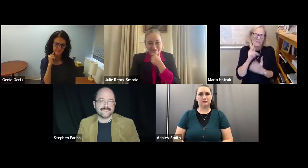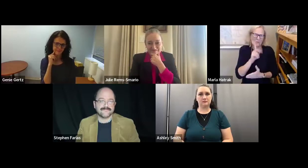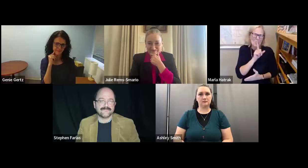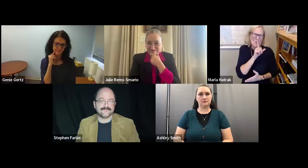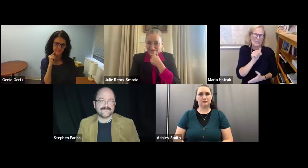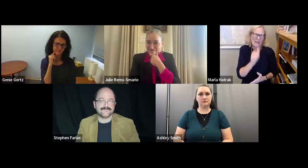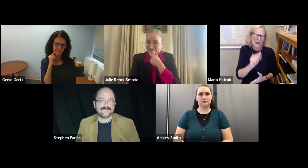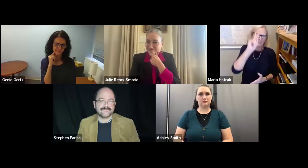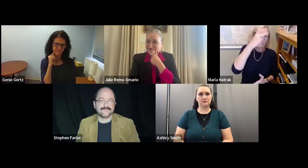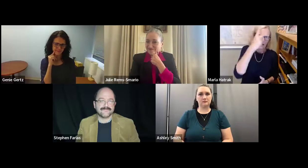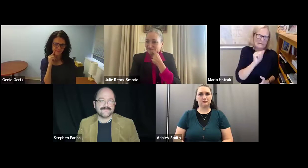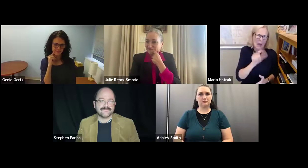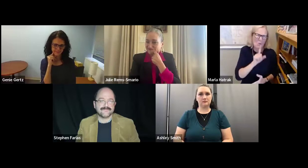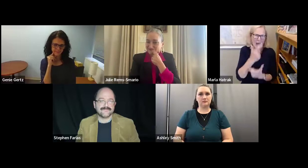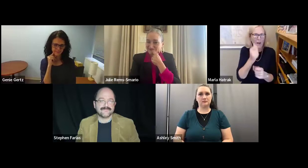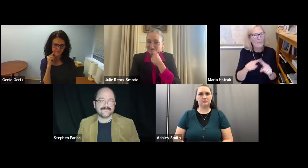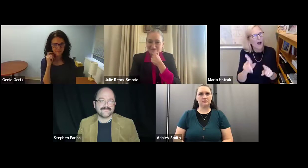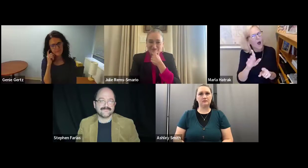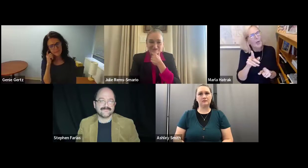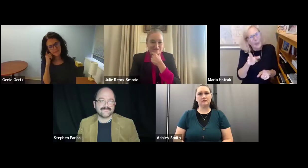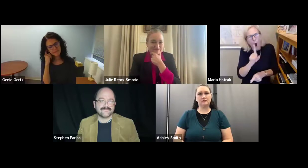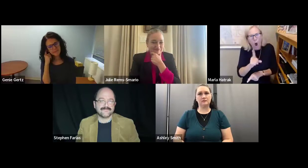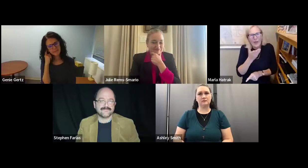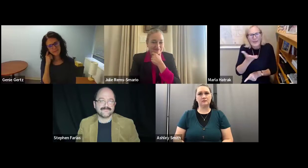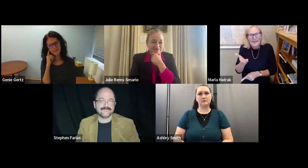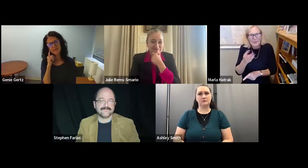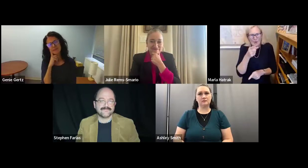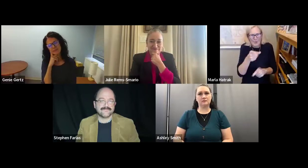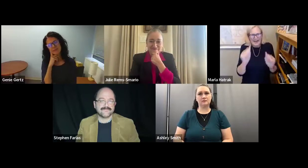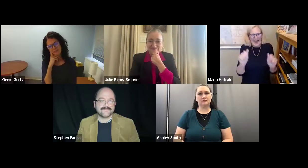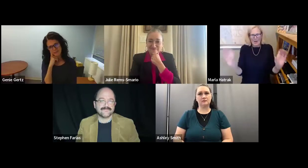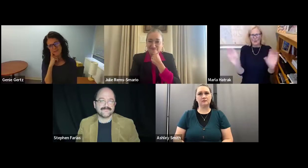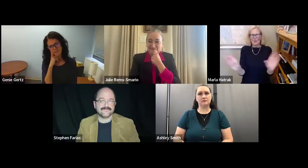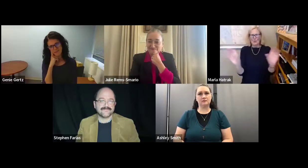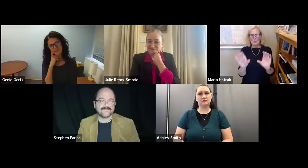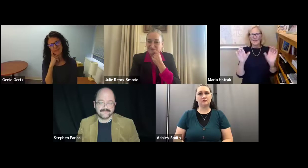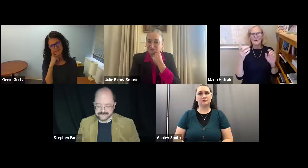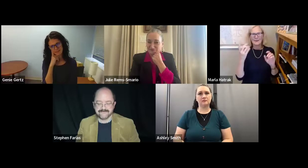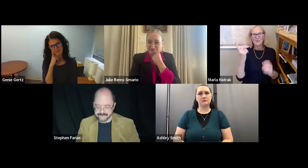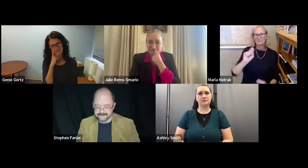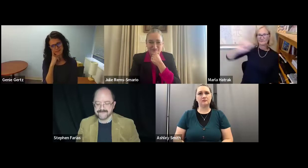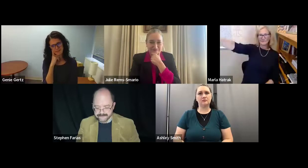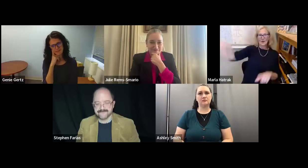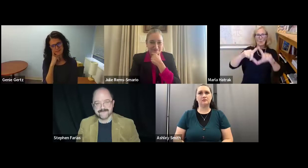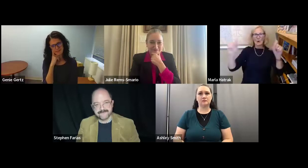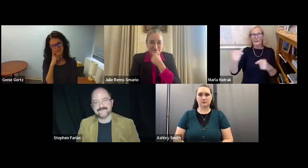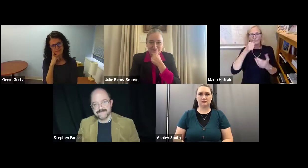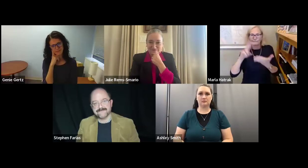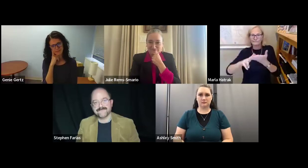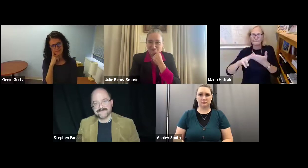front of the legislature so that they were aware. So it's not a political issue. It's a community issue of how we can be involved. It